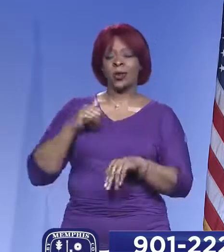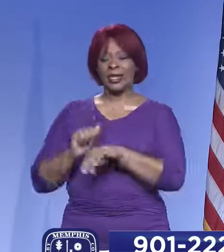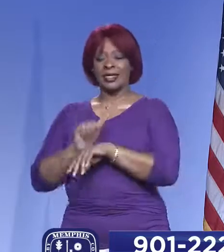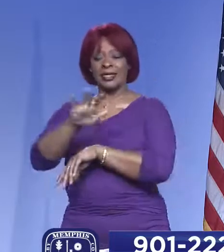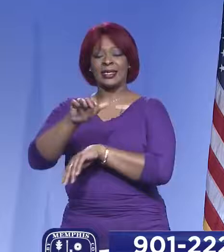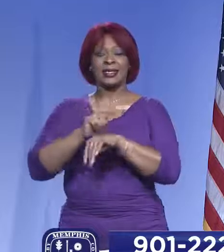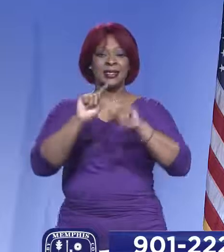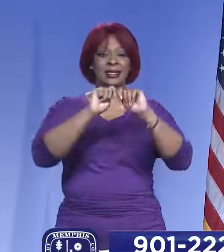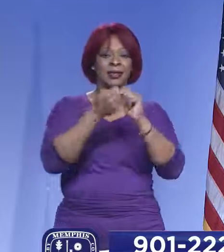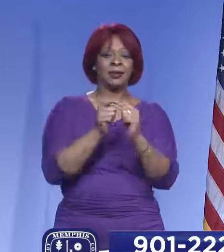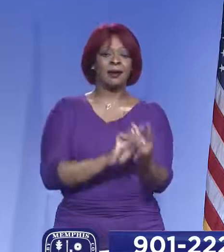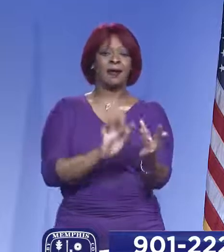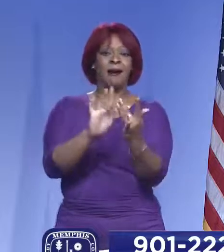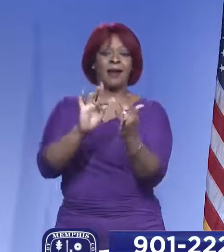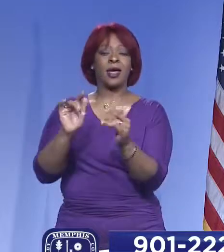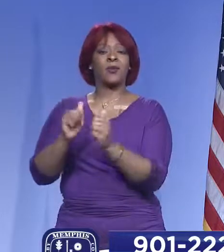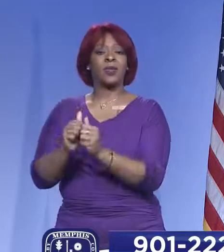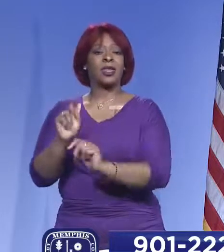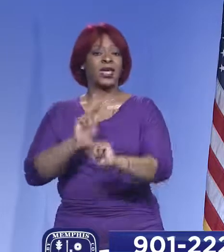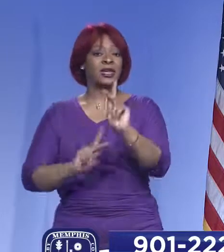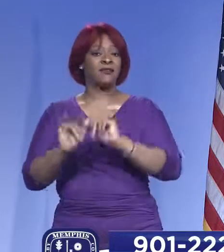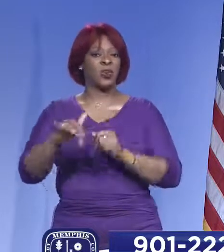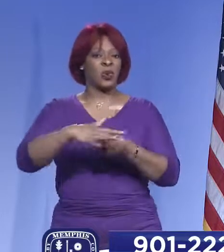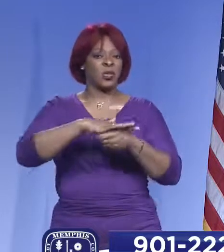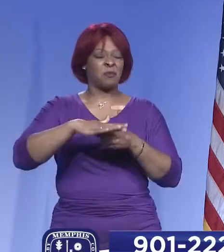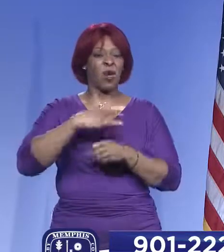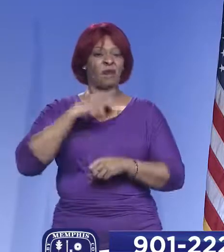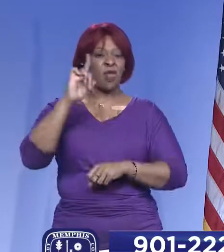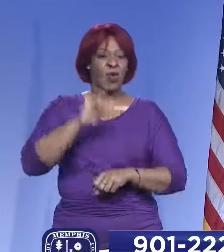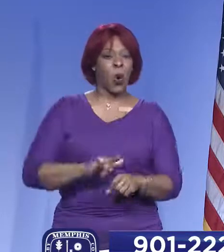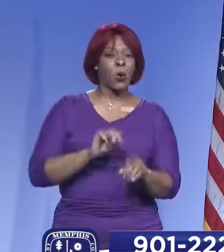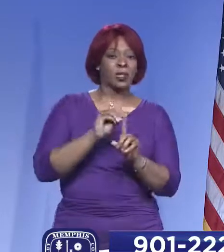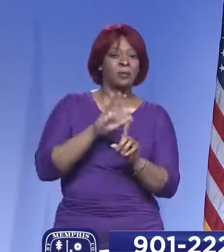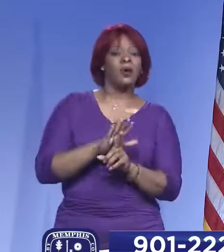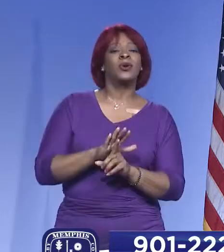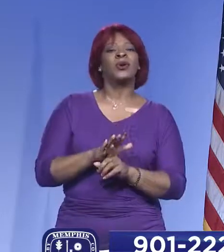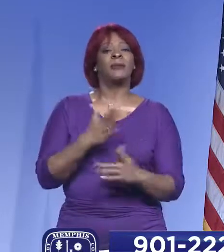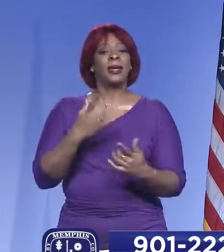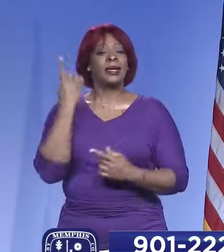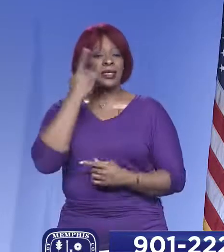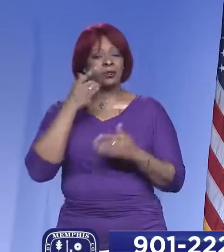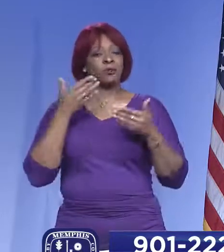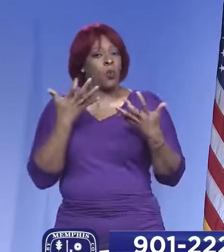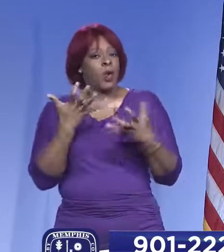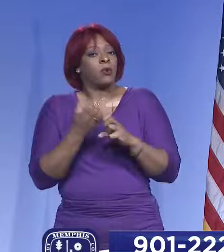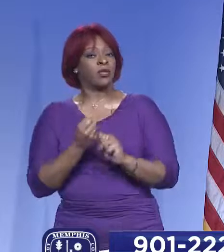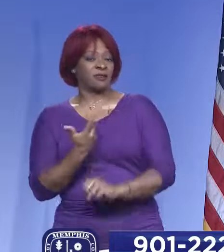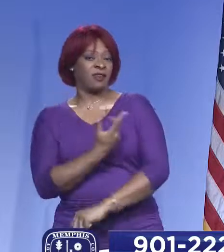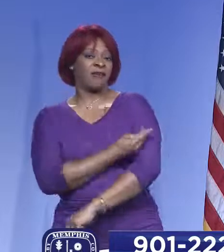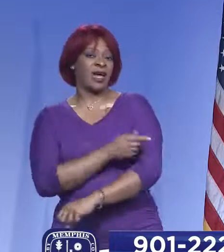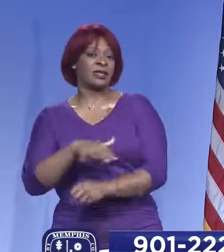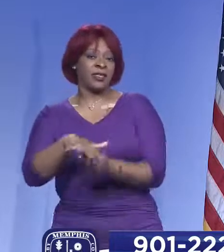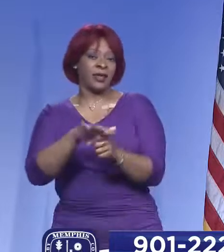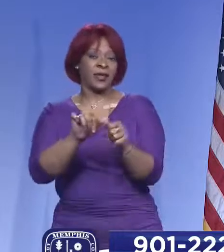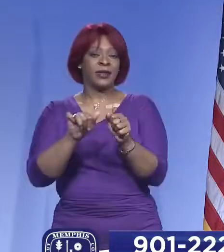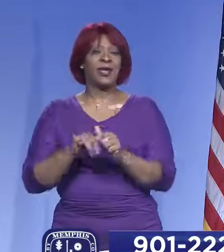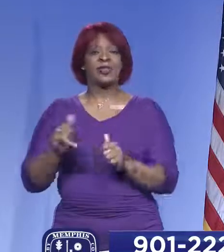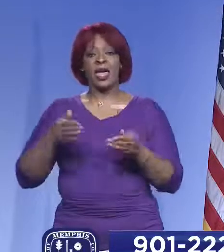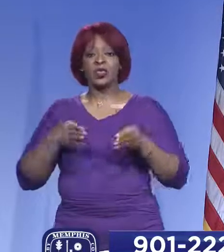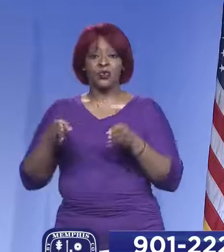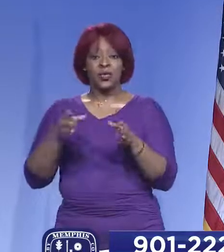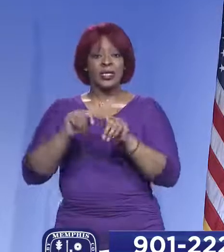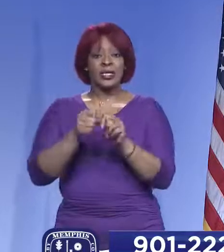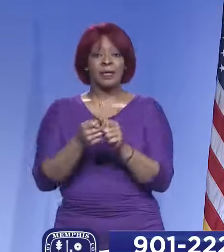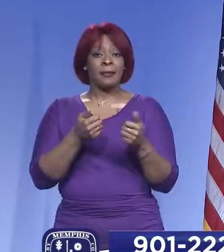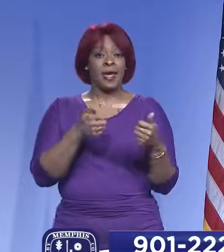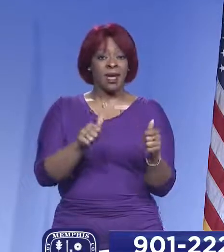order to make contact with individuals in those neighborhoods such that they might consider vaccination. And so those street team efforts will